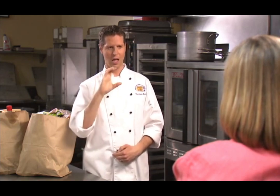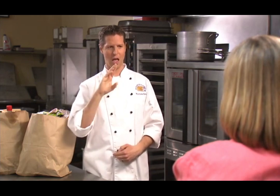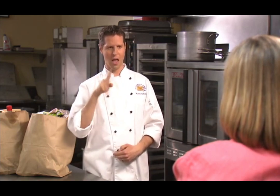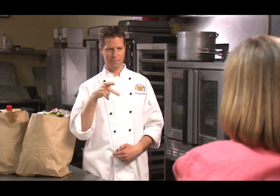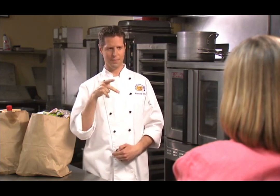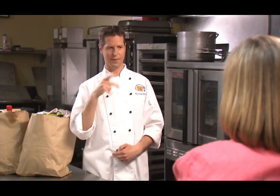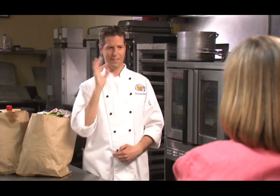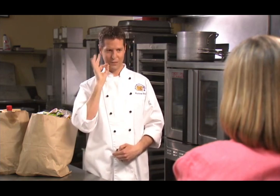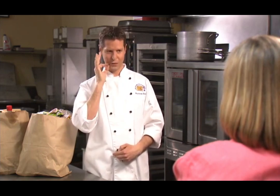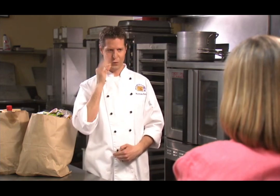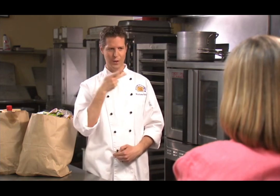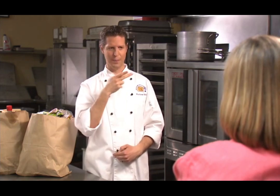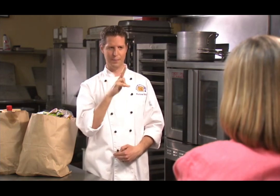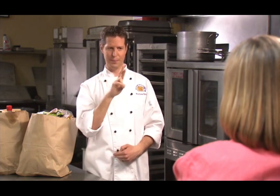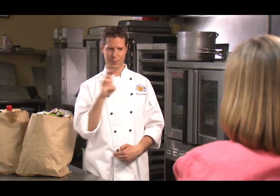puree.